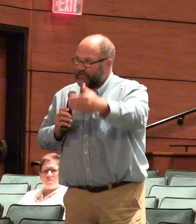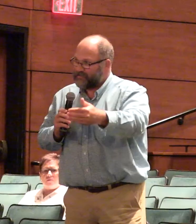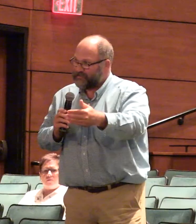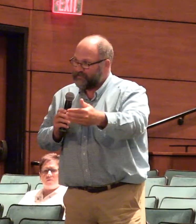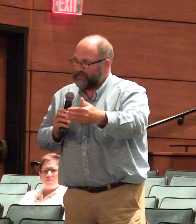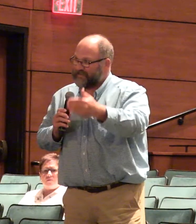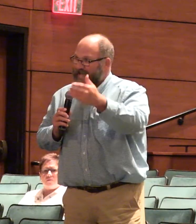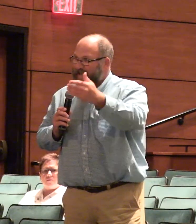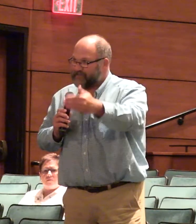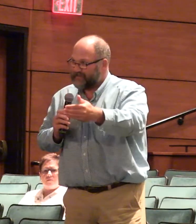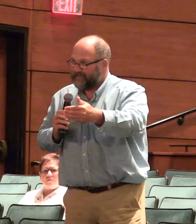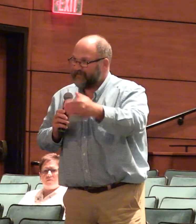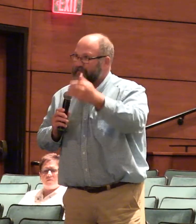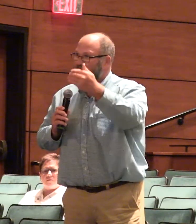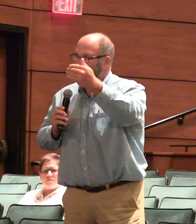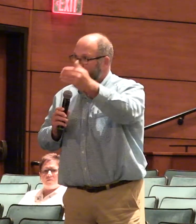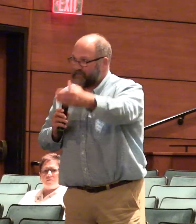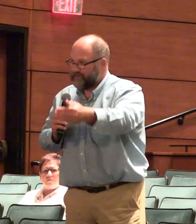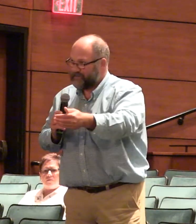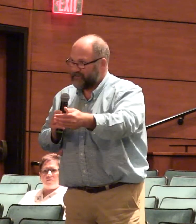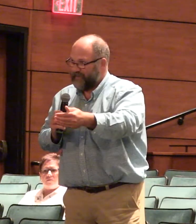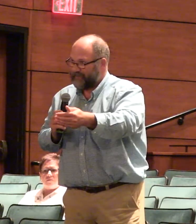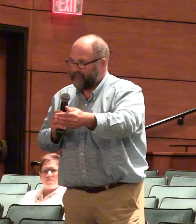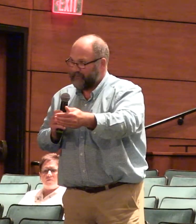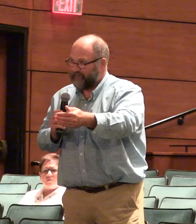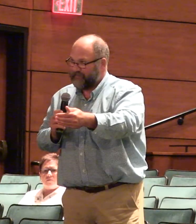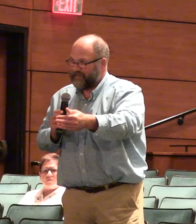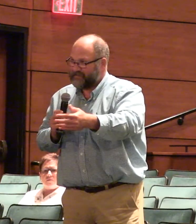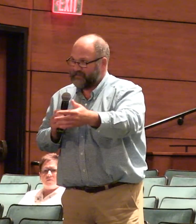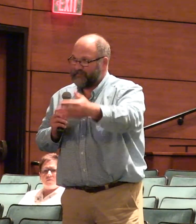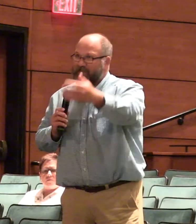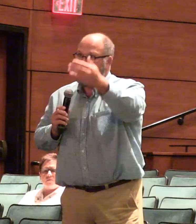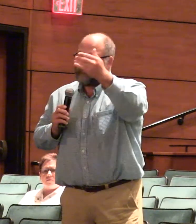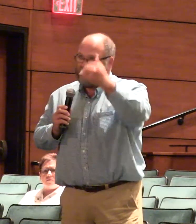the more a student is absent, the more resources we have to put